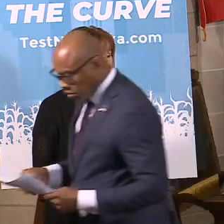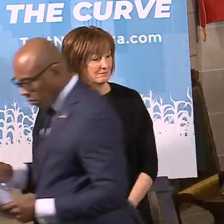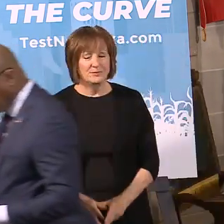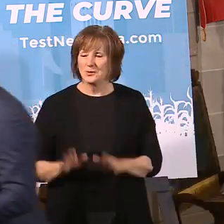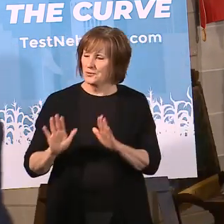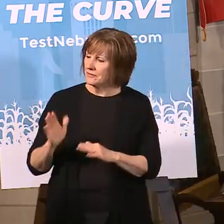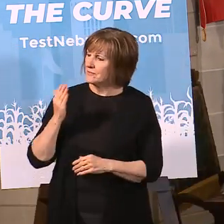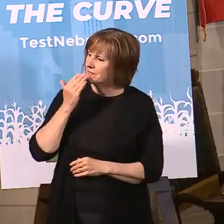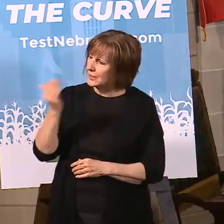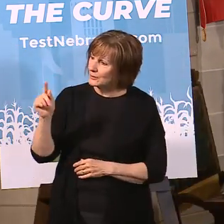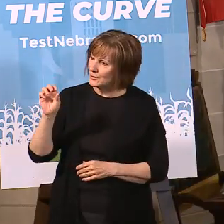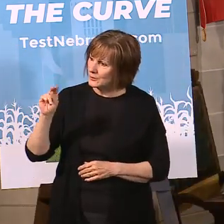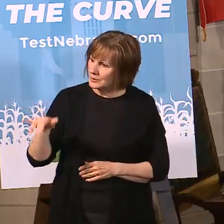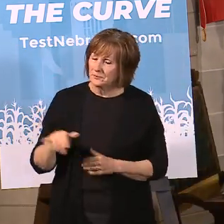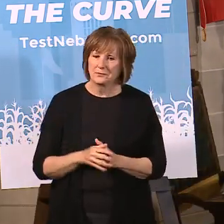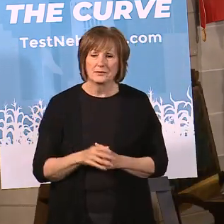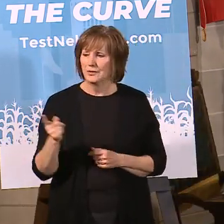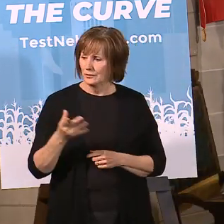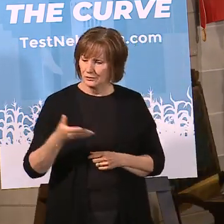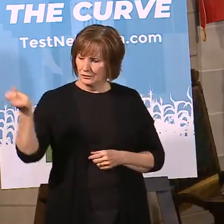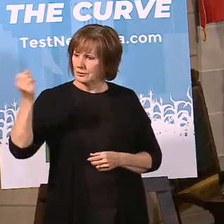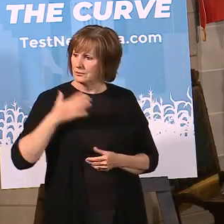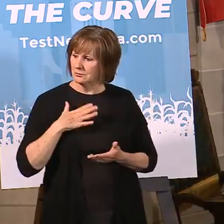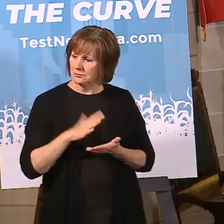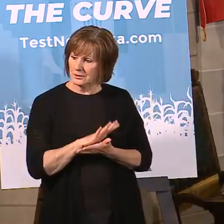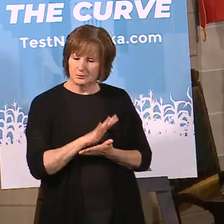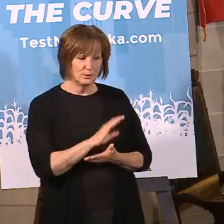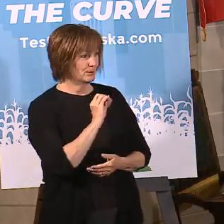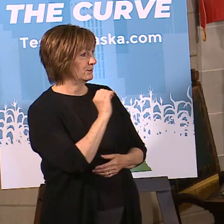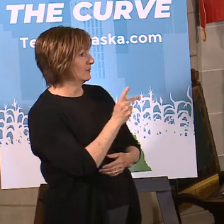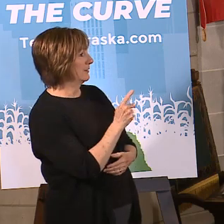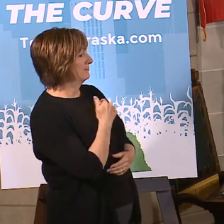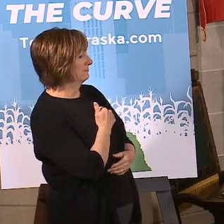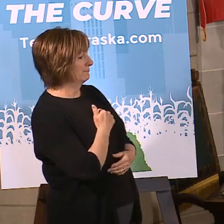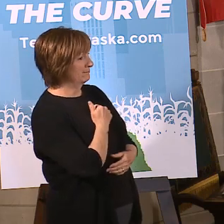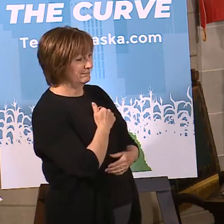Great. Thank you very much, Tony. But I think you just took one of my pieces of paper. Oh, okay.